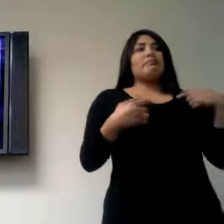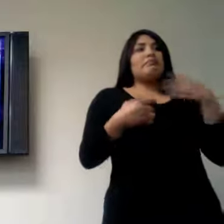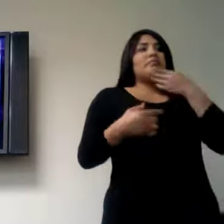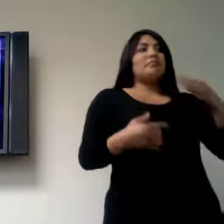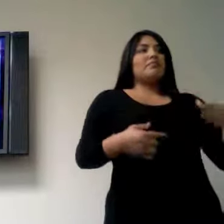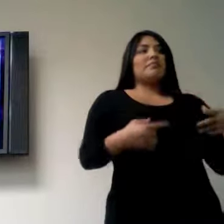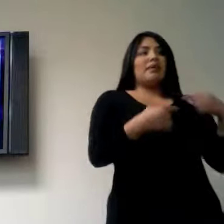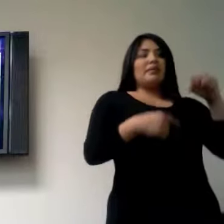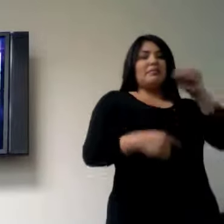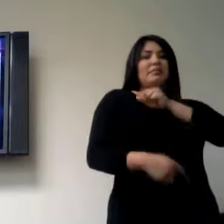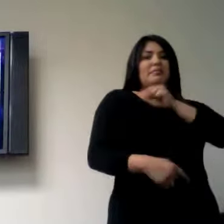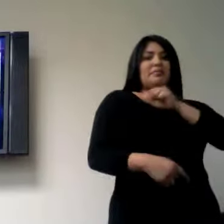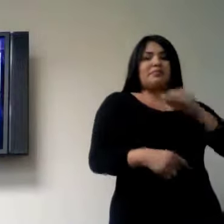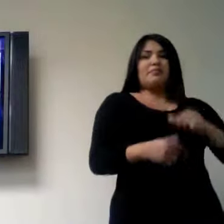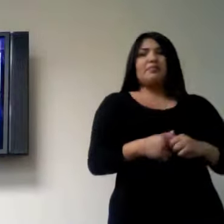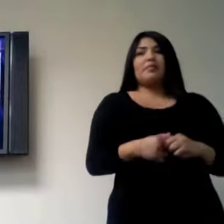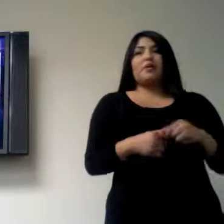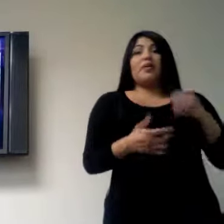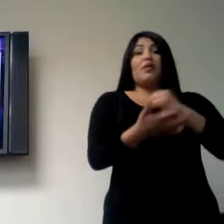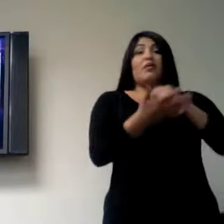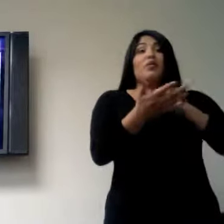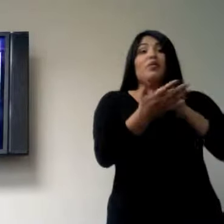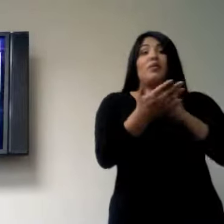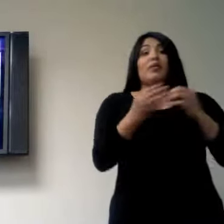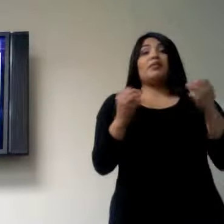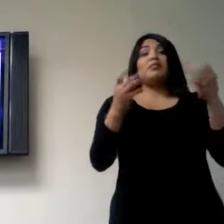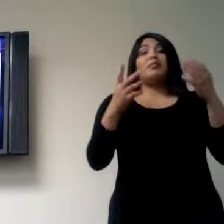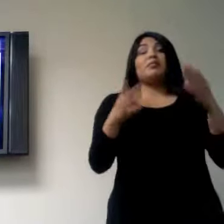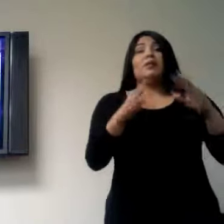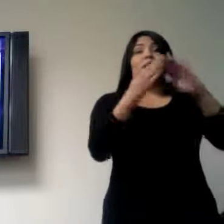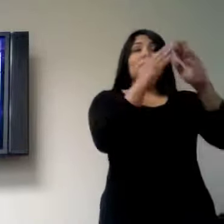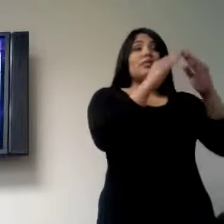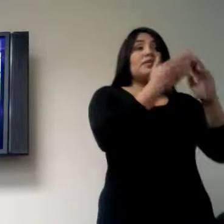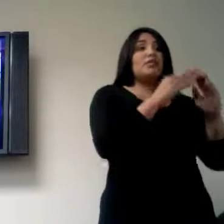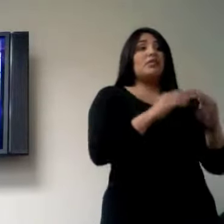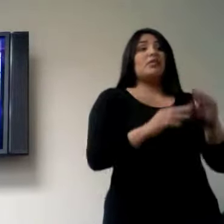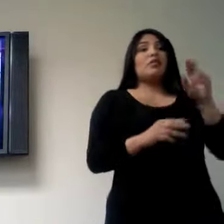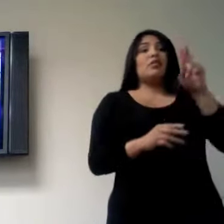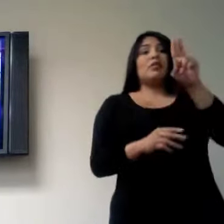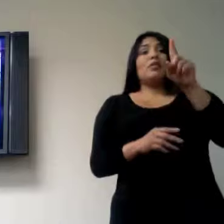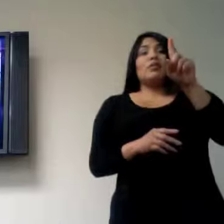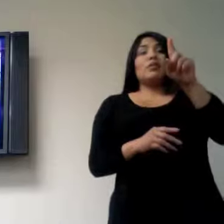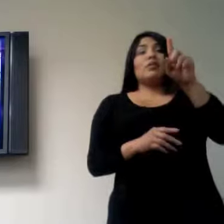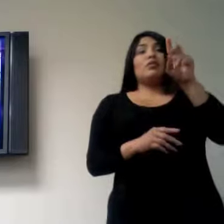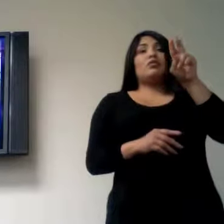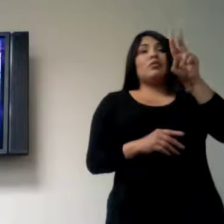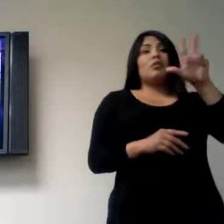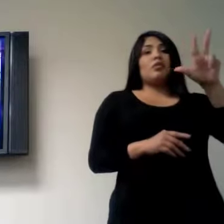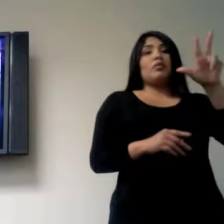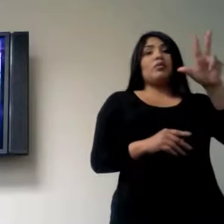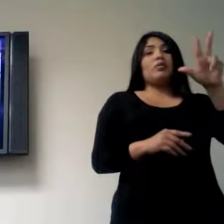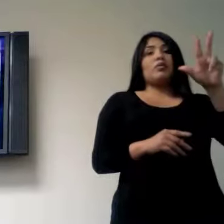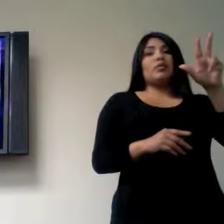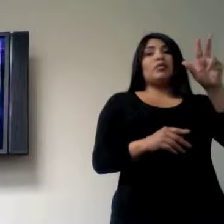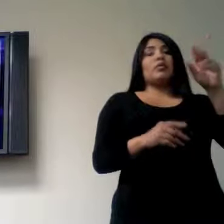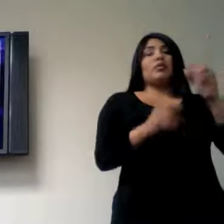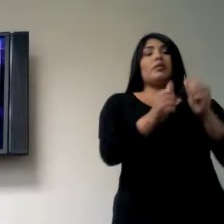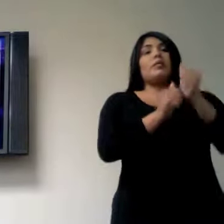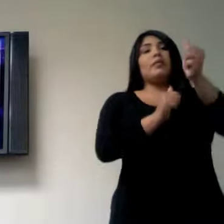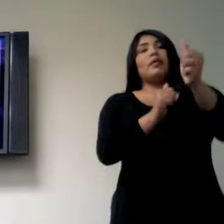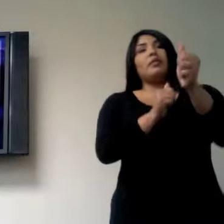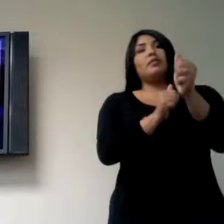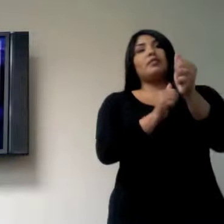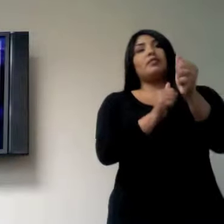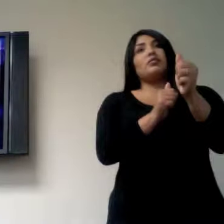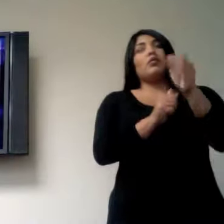letters of apology to numerous towns the 133rd had passed through from Springfield to Rock Island.